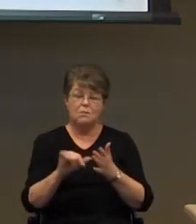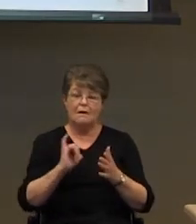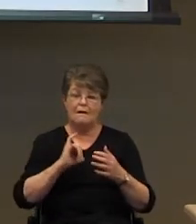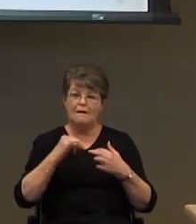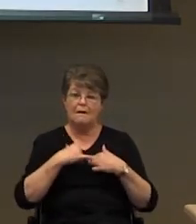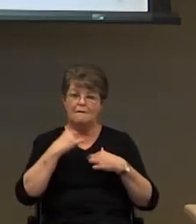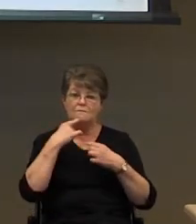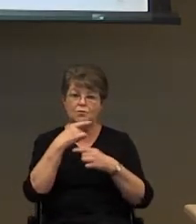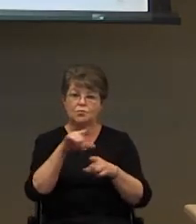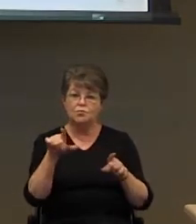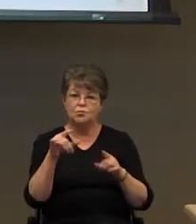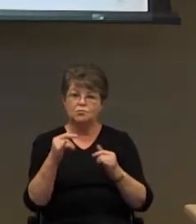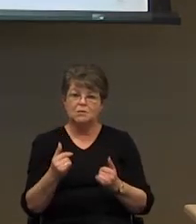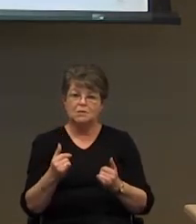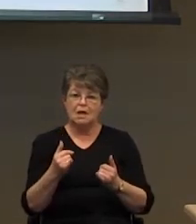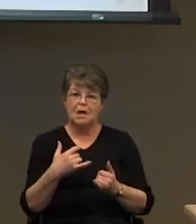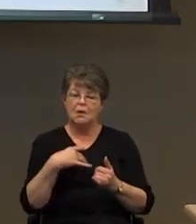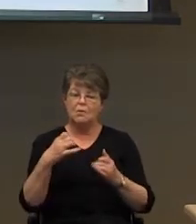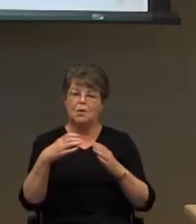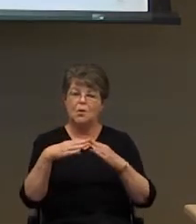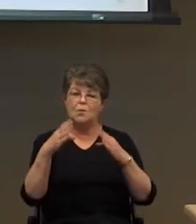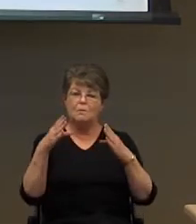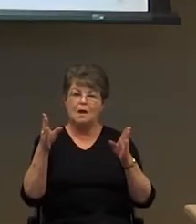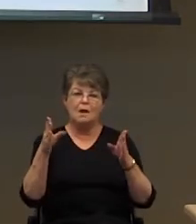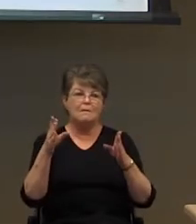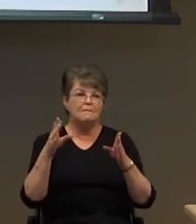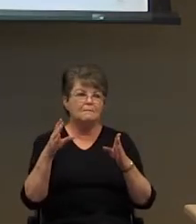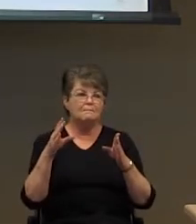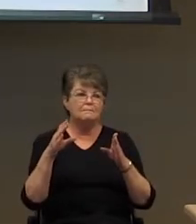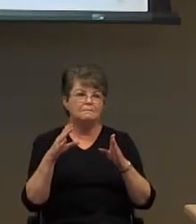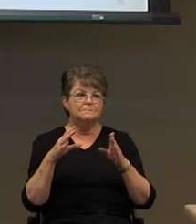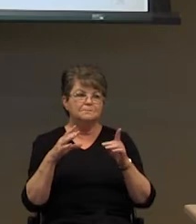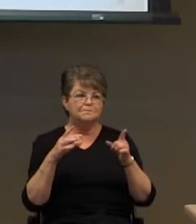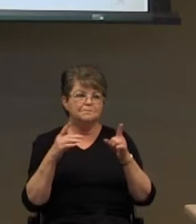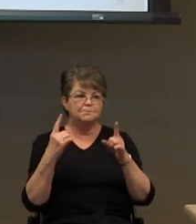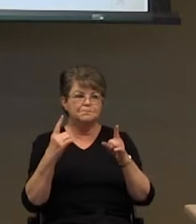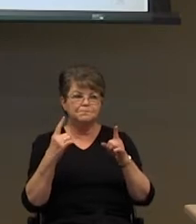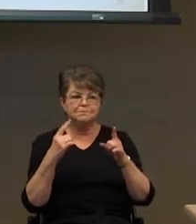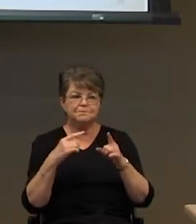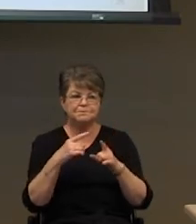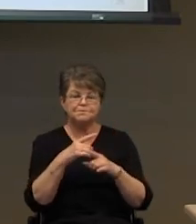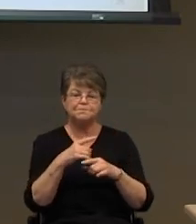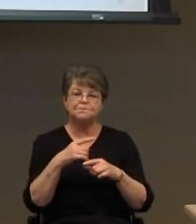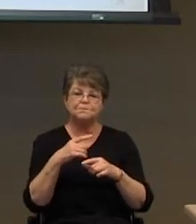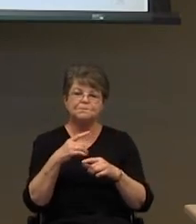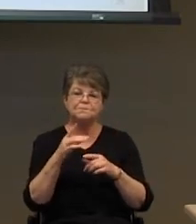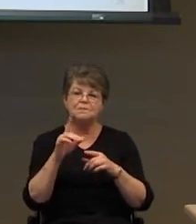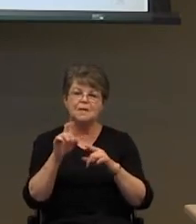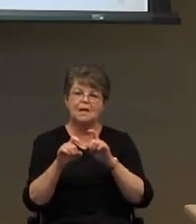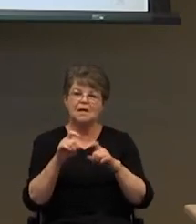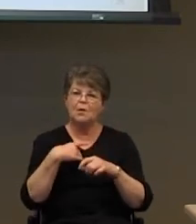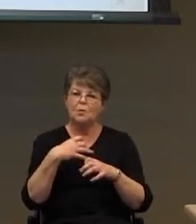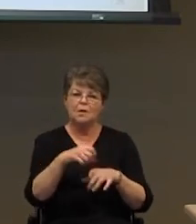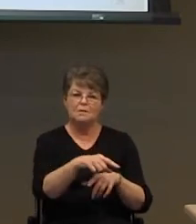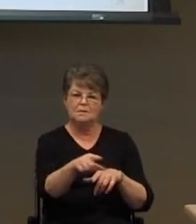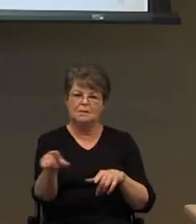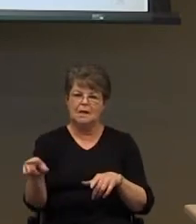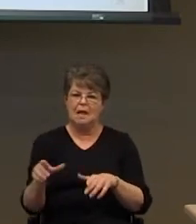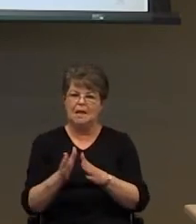today. So, to my table, I want to open up. I'll get to you. We allow the elected officials to ask questions first.